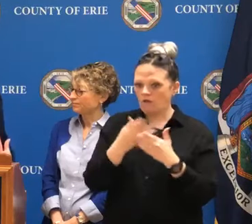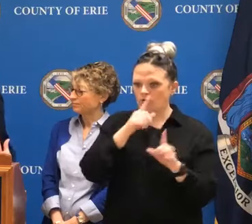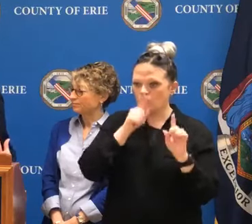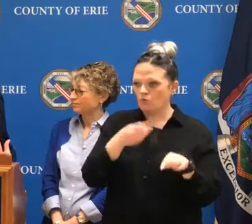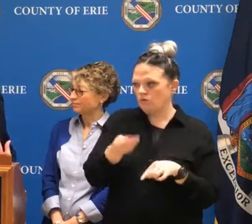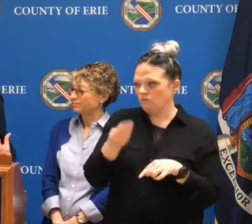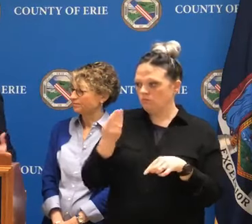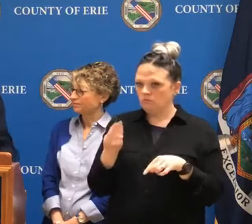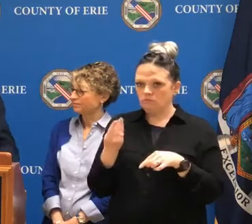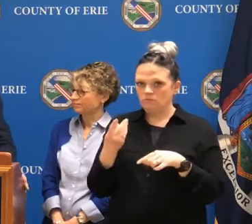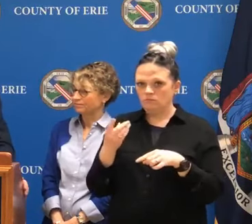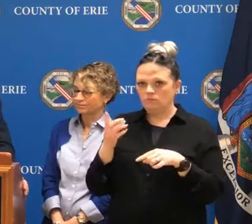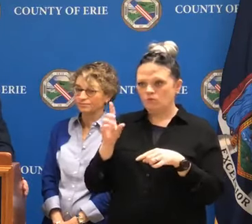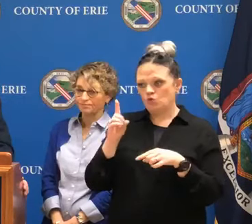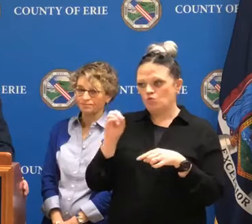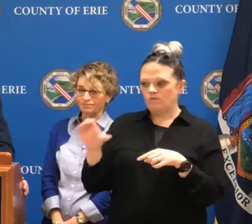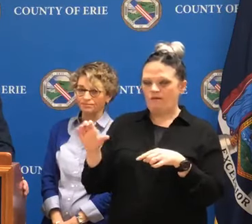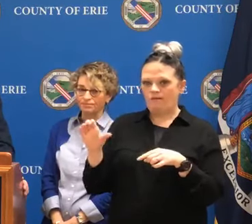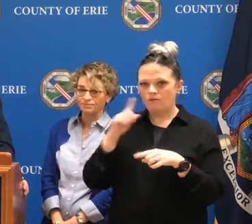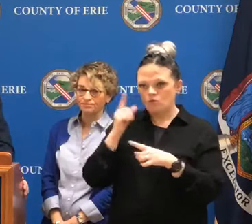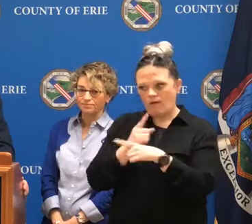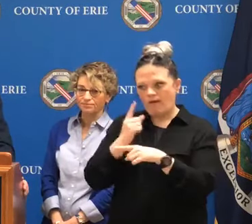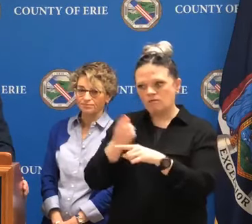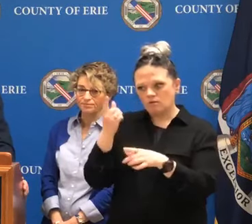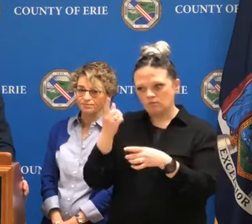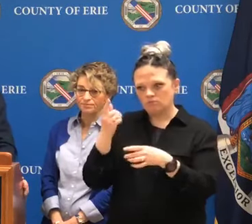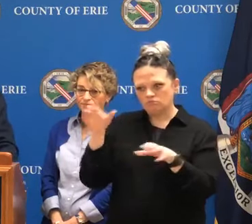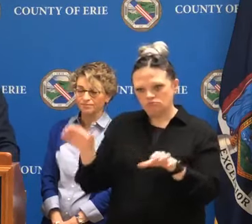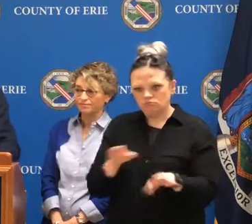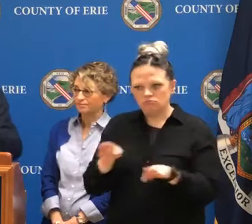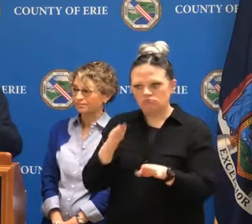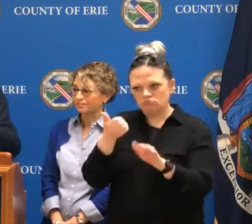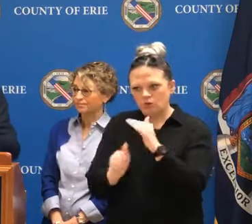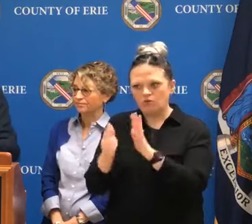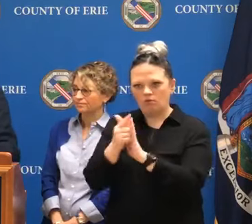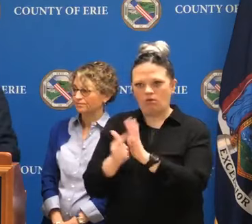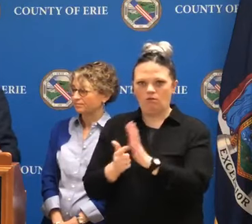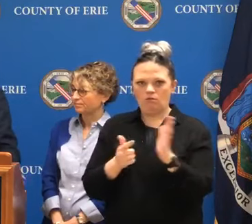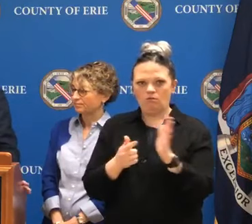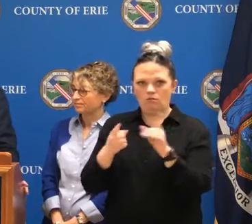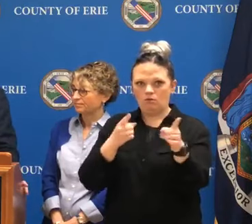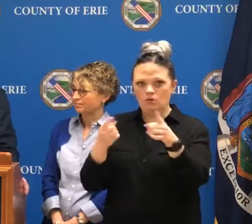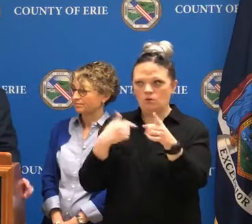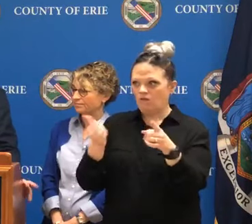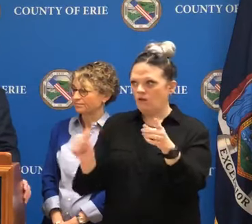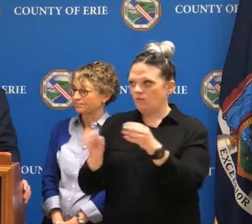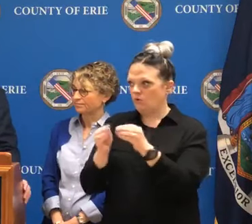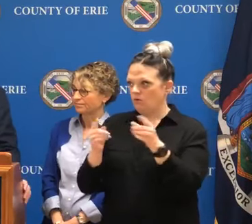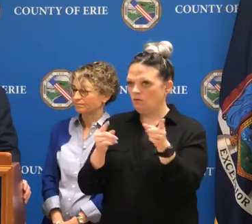health commissioner to act appropriately under the law. Tom and George, you guys have other questions?